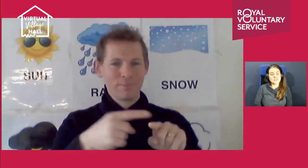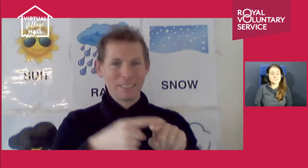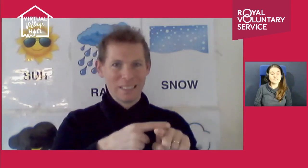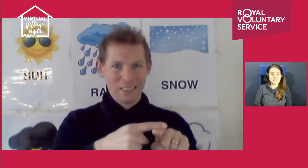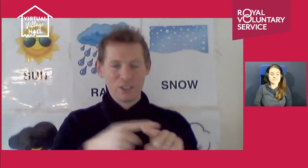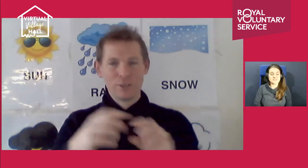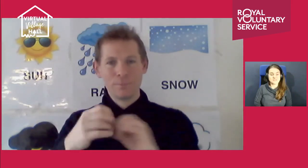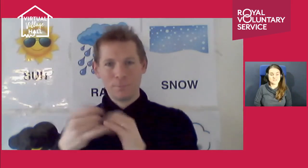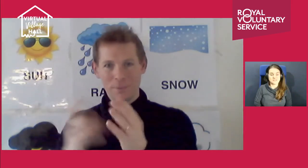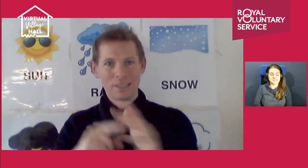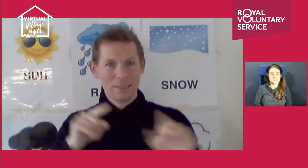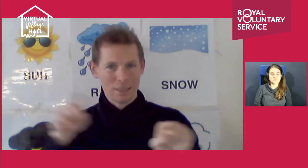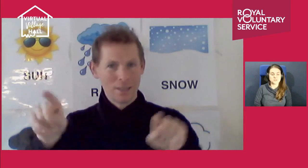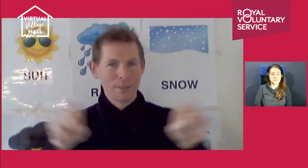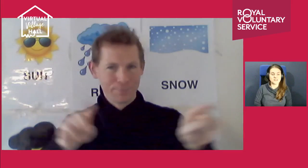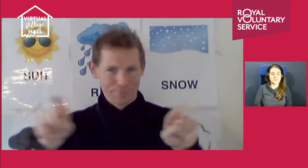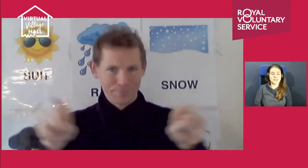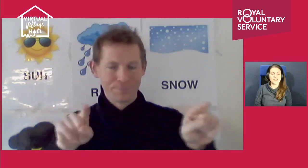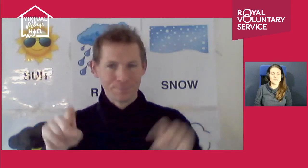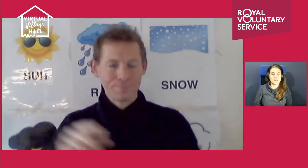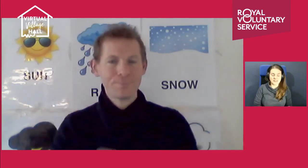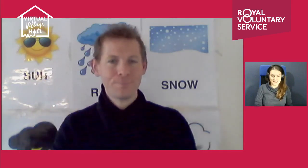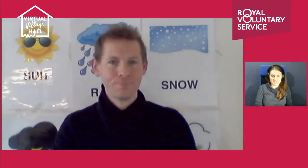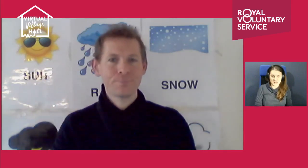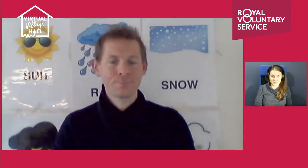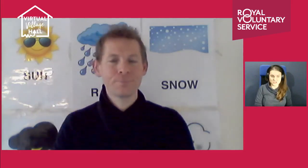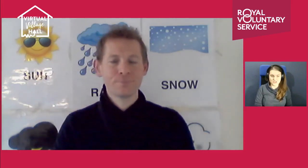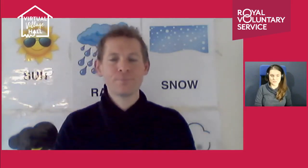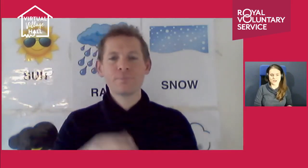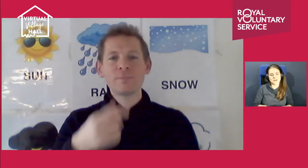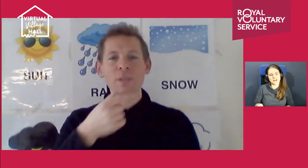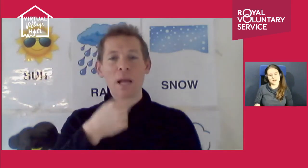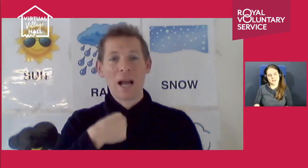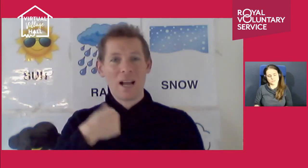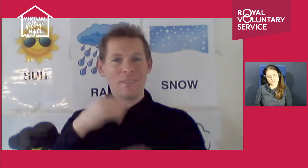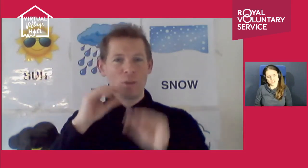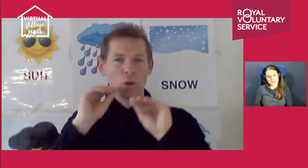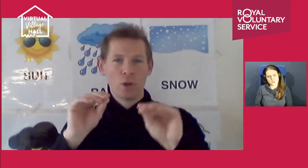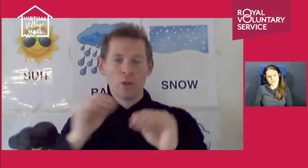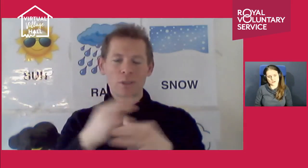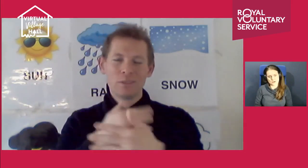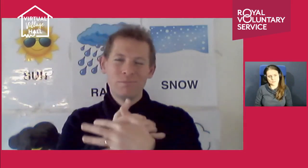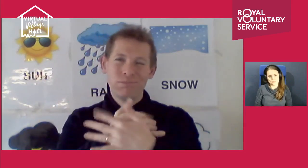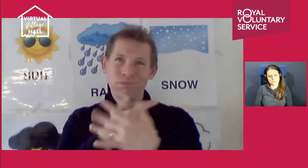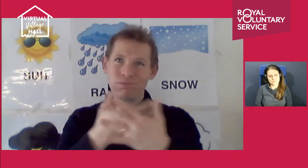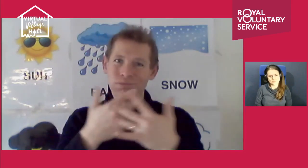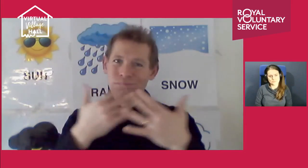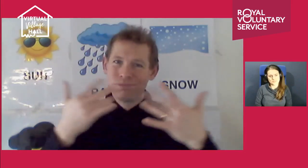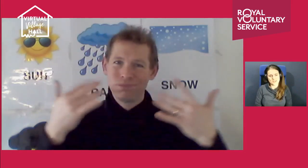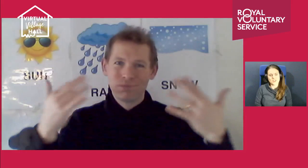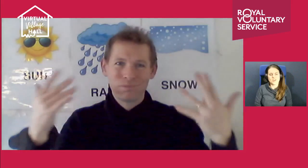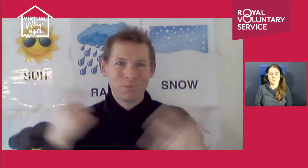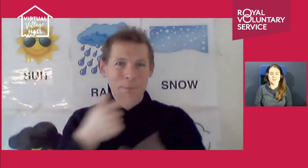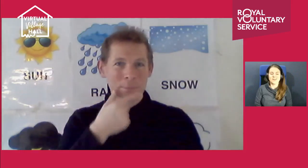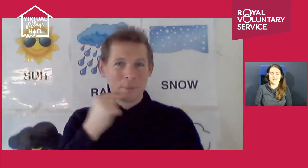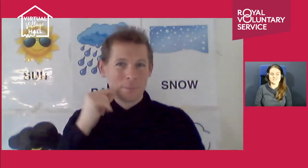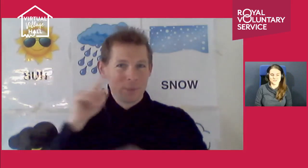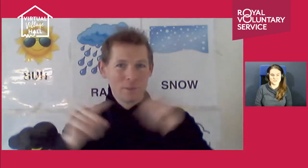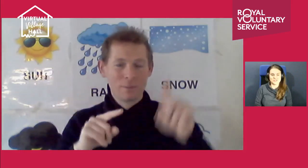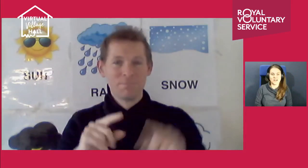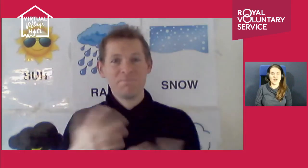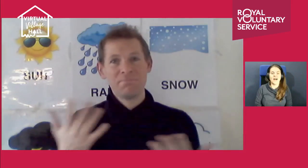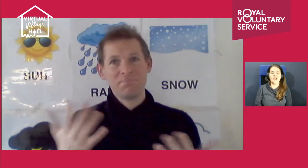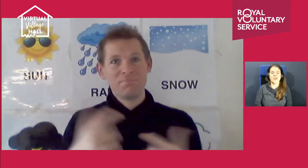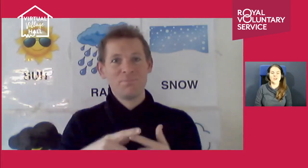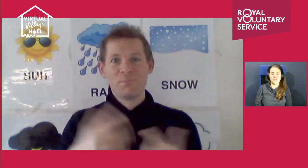Okay, so you can see the differences between English language grammar and British Sign Language grammar. Now, I have